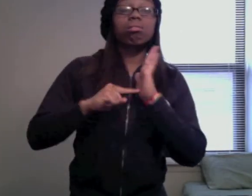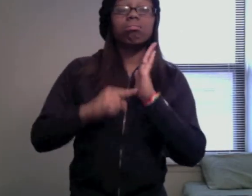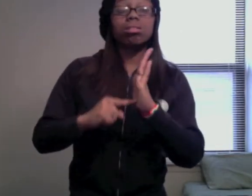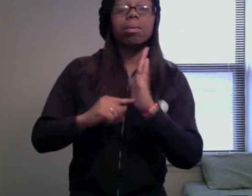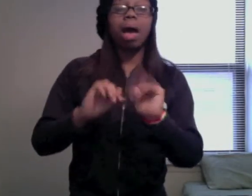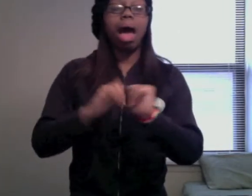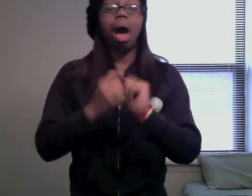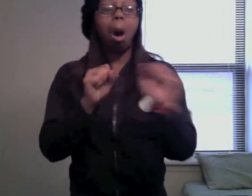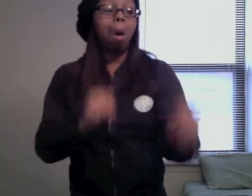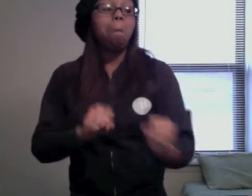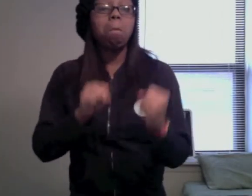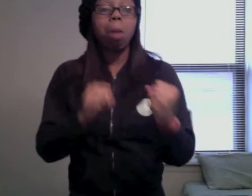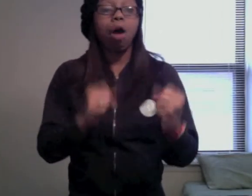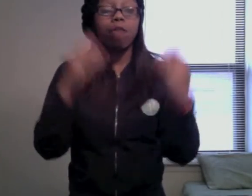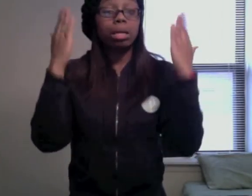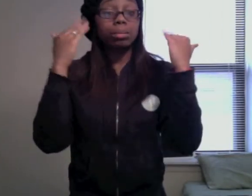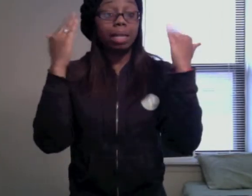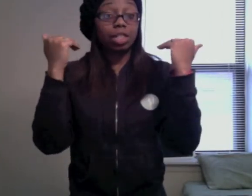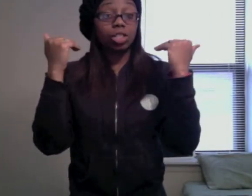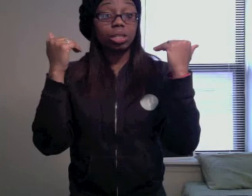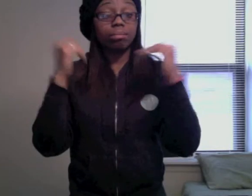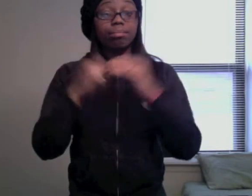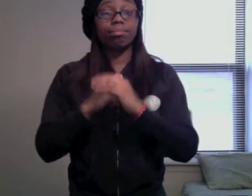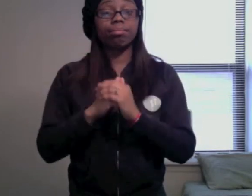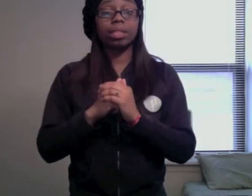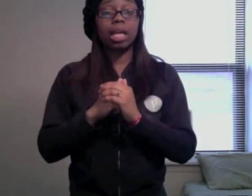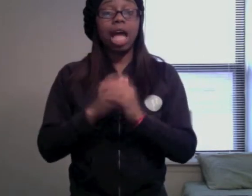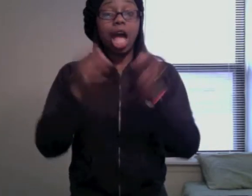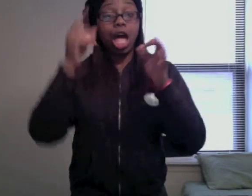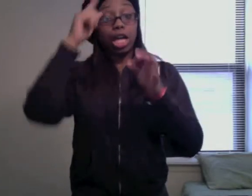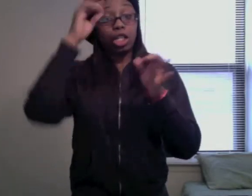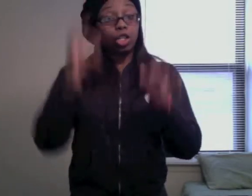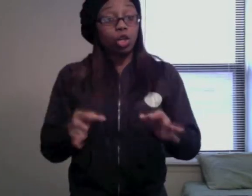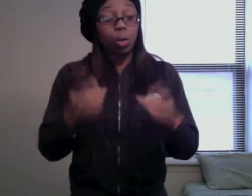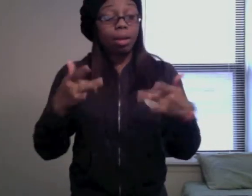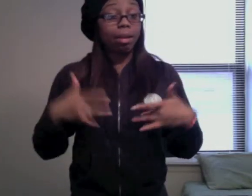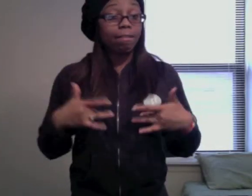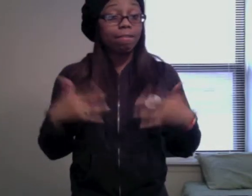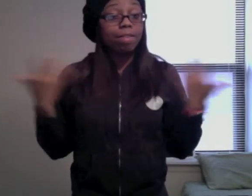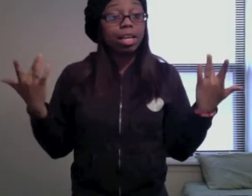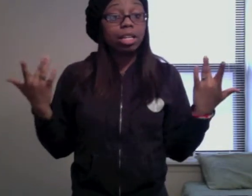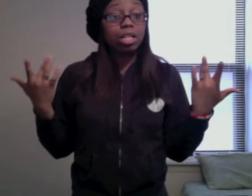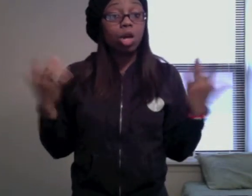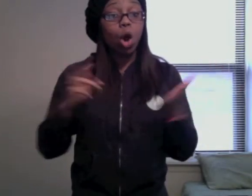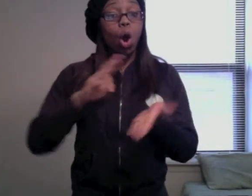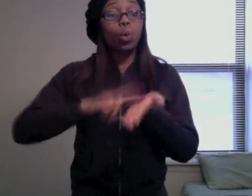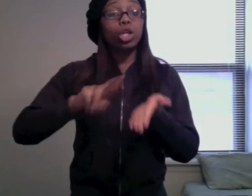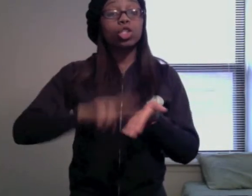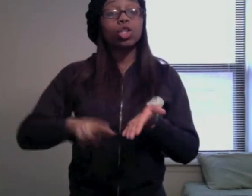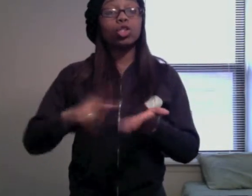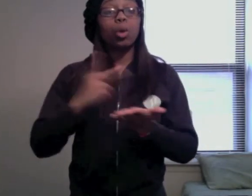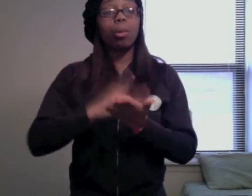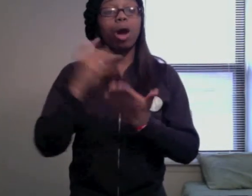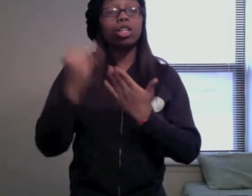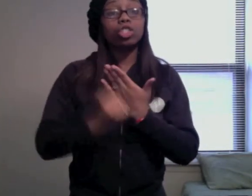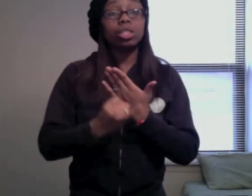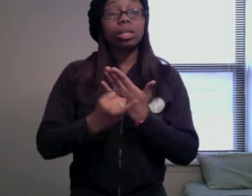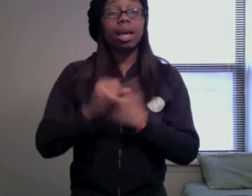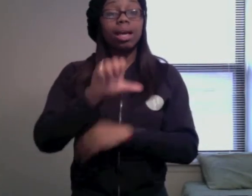powerful expectations are in determining events was shown in a research project conducted in San Francisco.